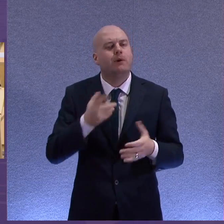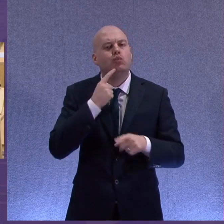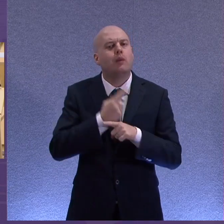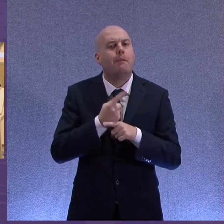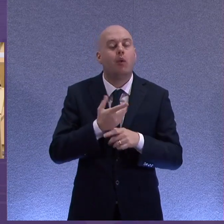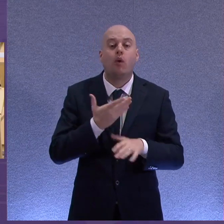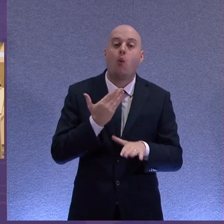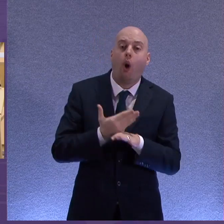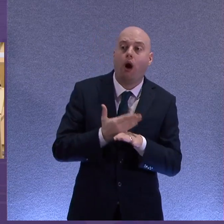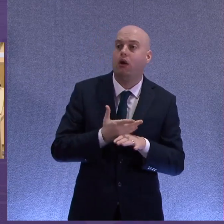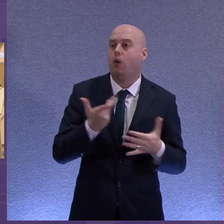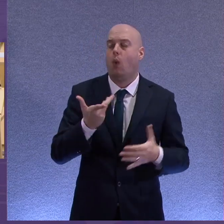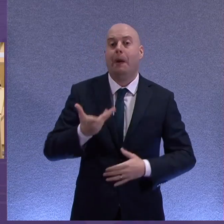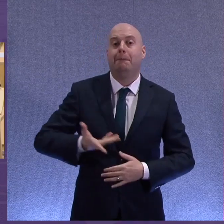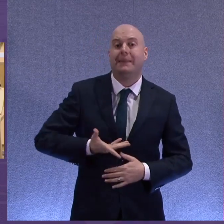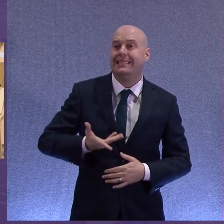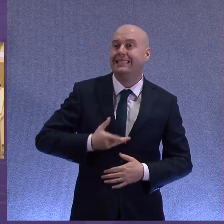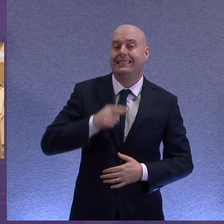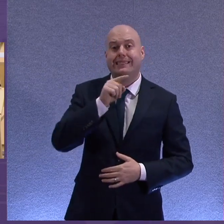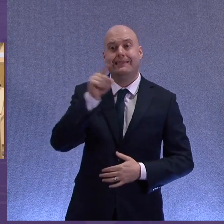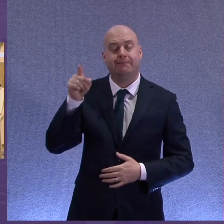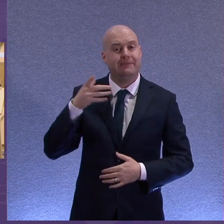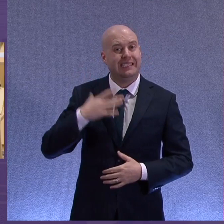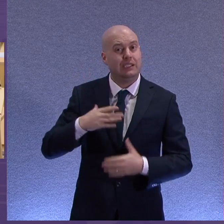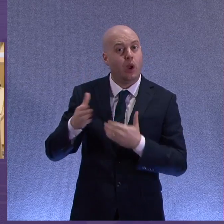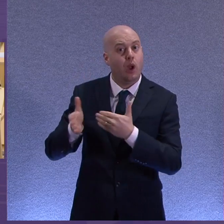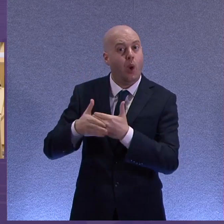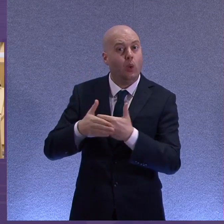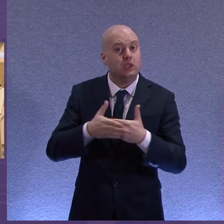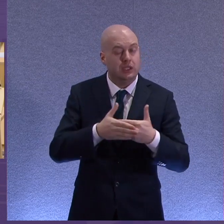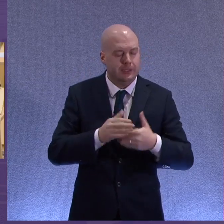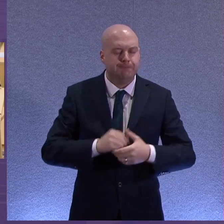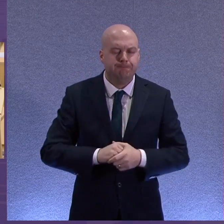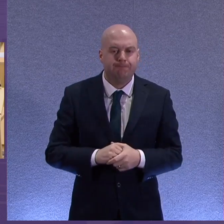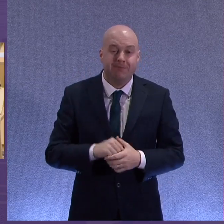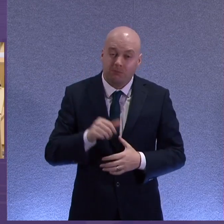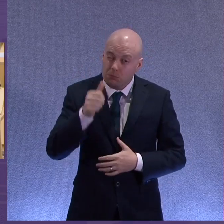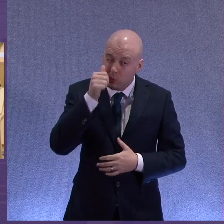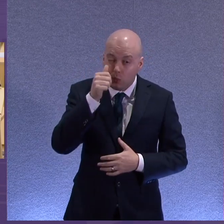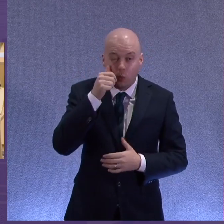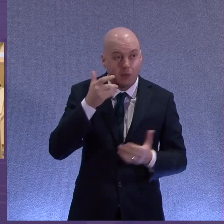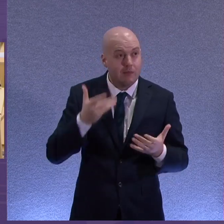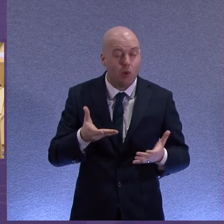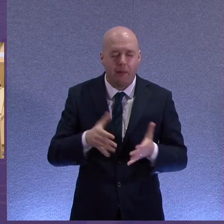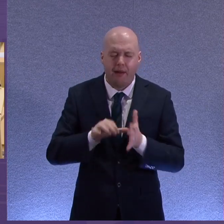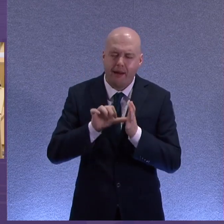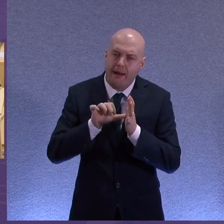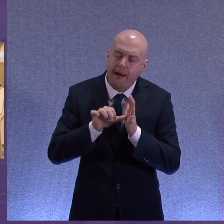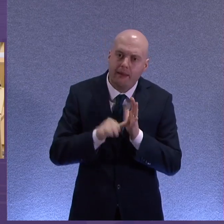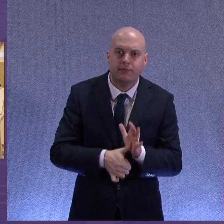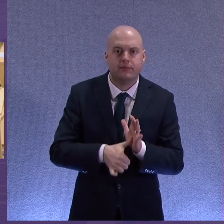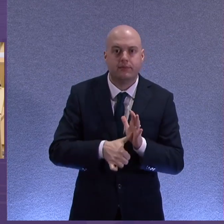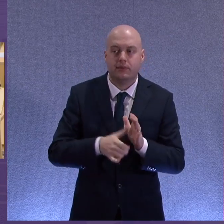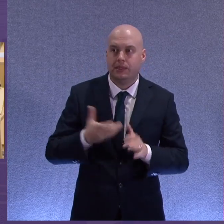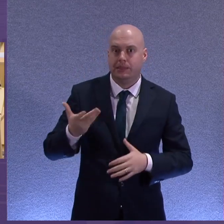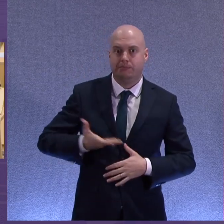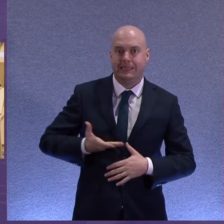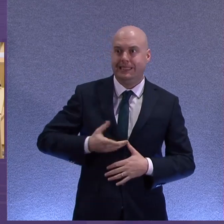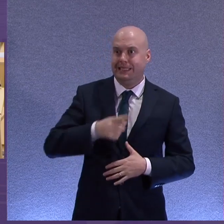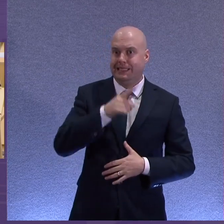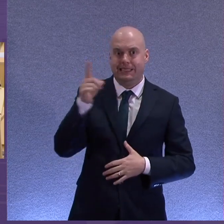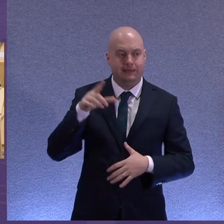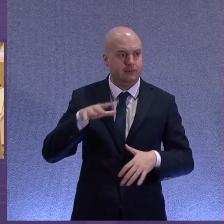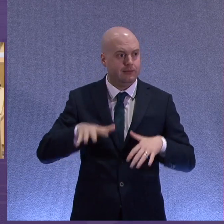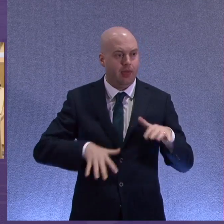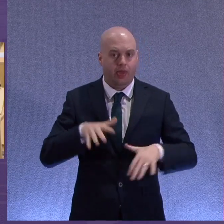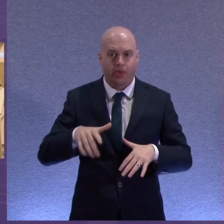start, Presiding Officer, by acknowledging the very acute challenges that businesses are facing right now, and also thank the vast majority for the very